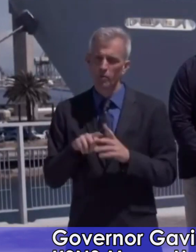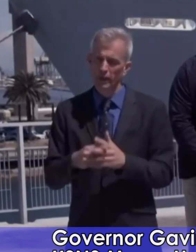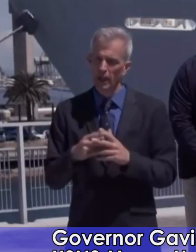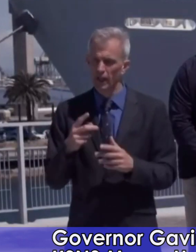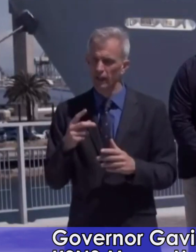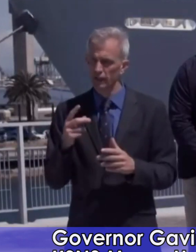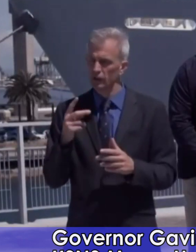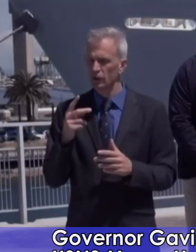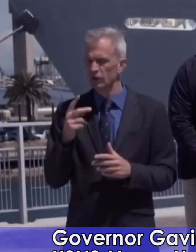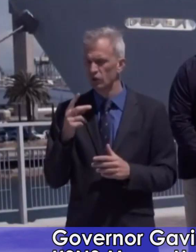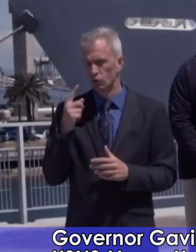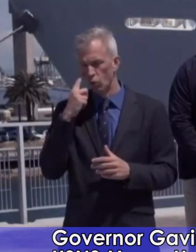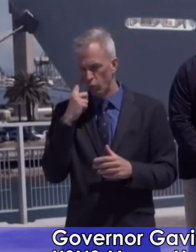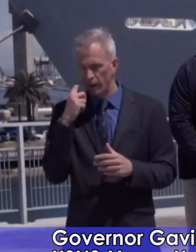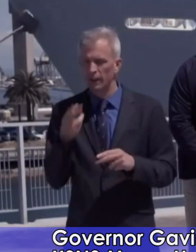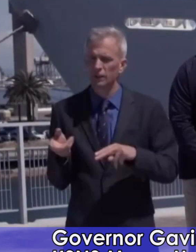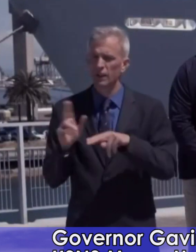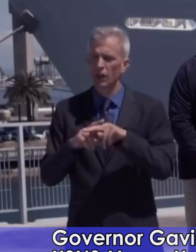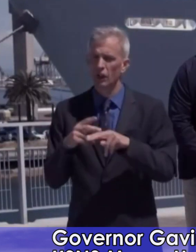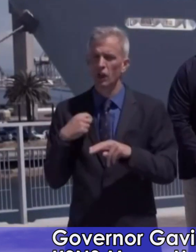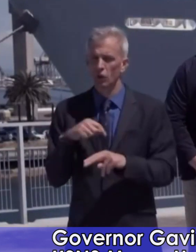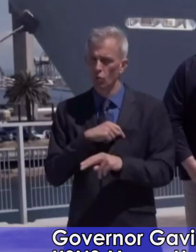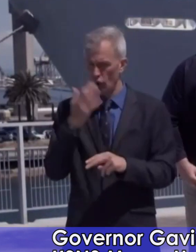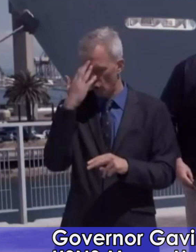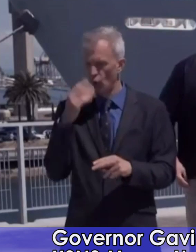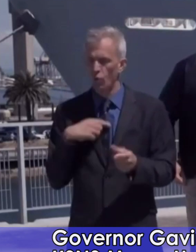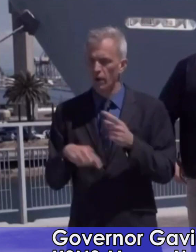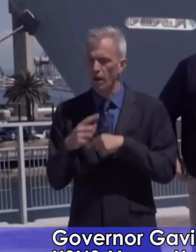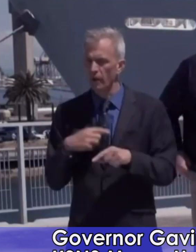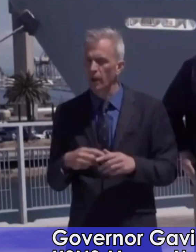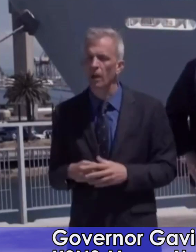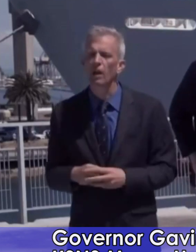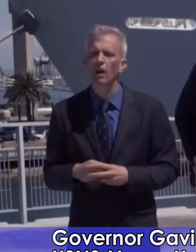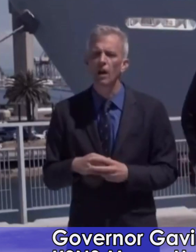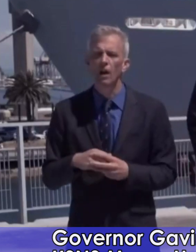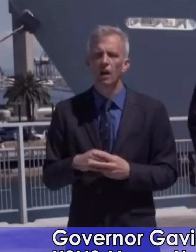were projected in our modeling, and a disproportionate sum of